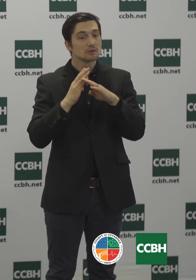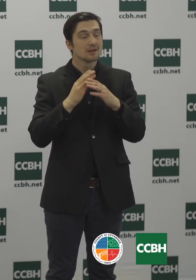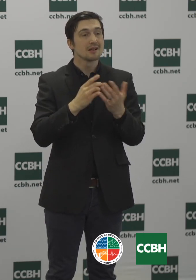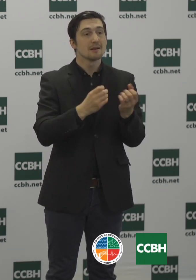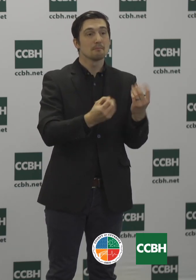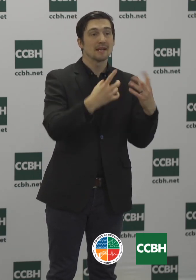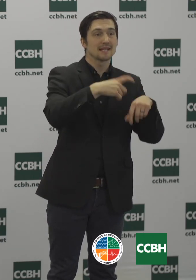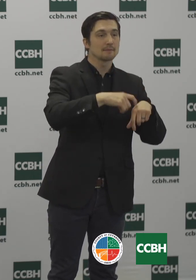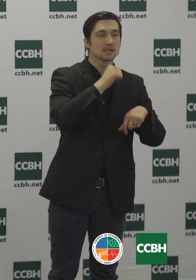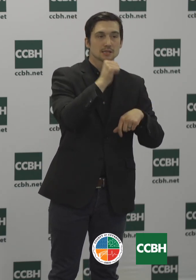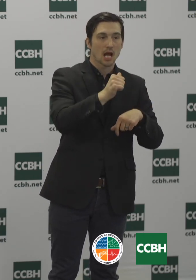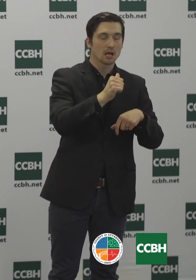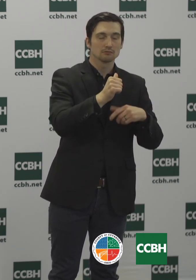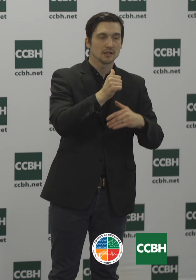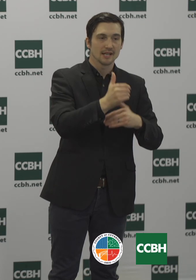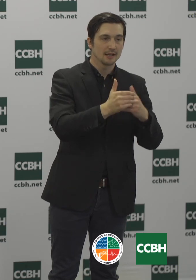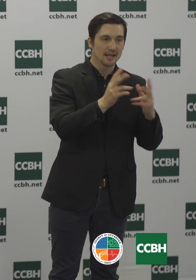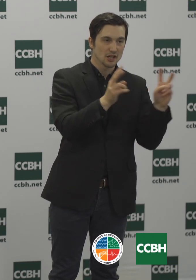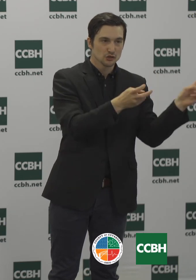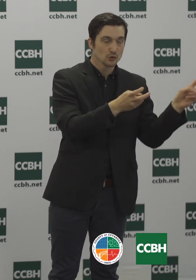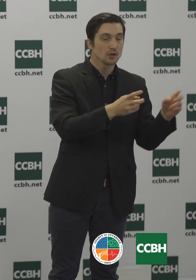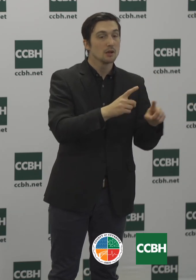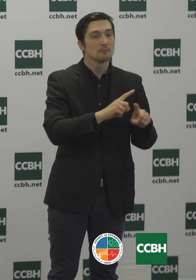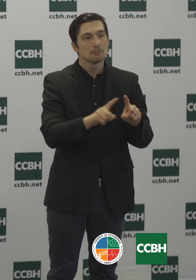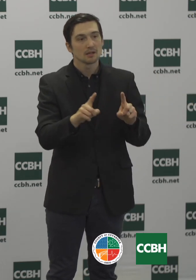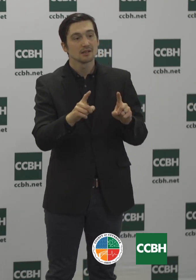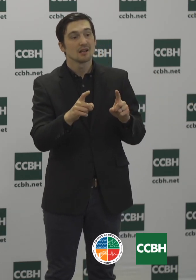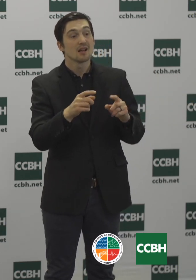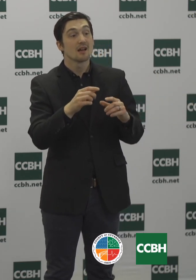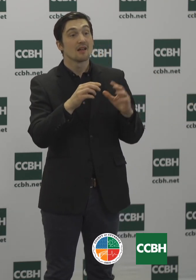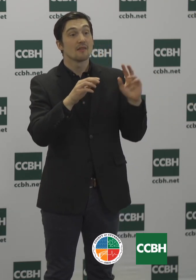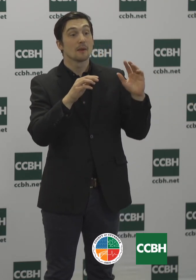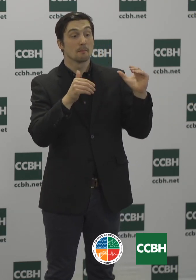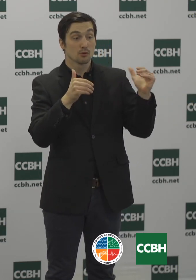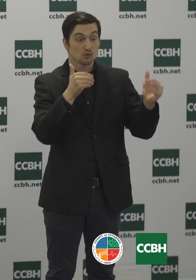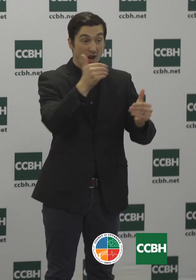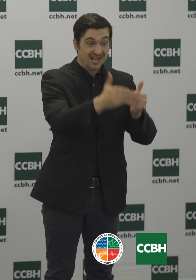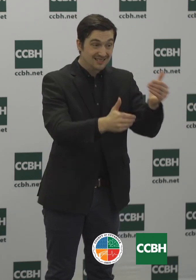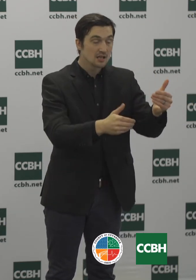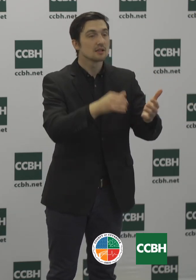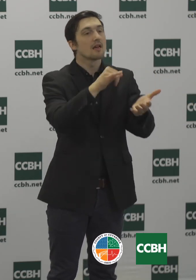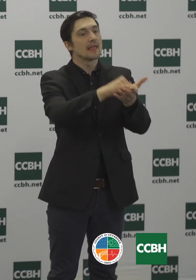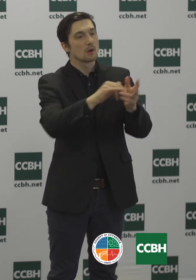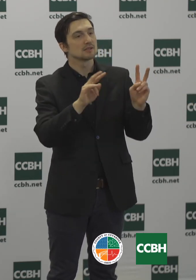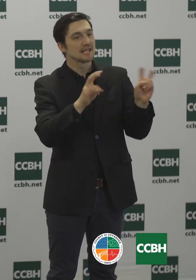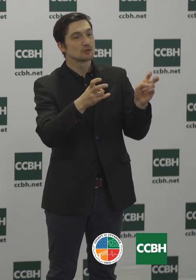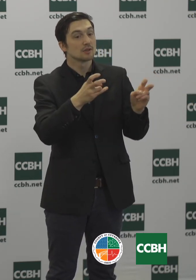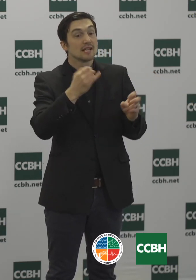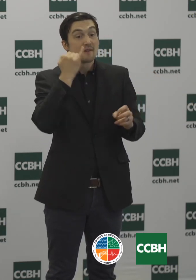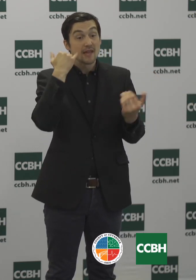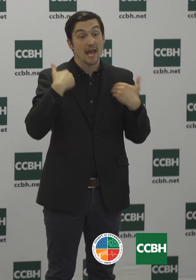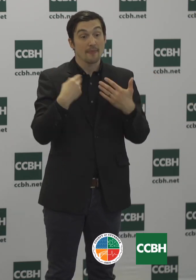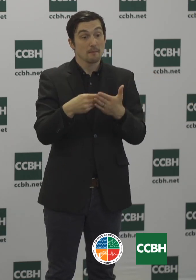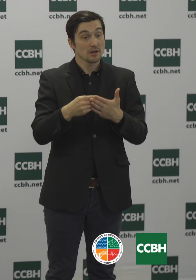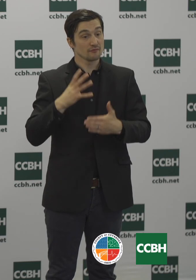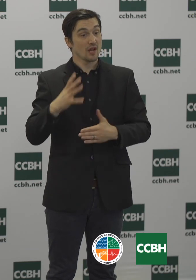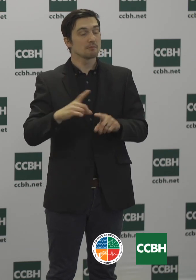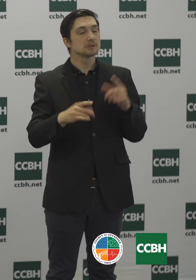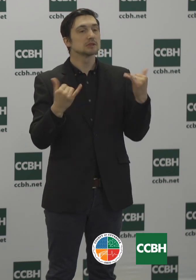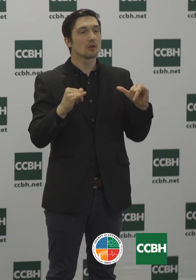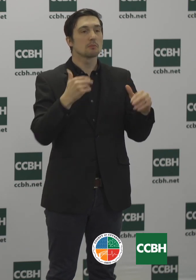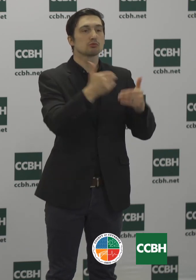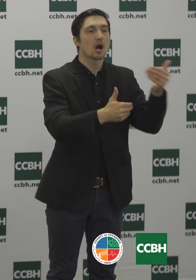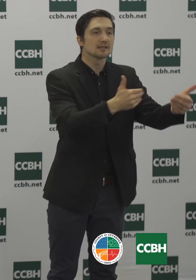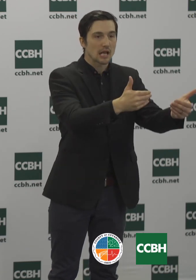it's not. But the process by which to have a system around them was difficult, even if they had the money for it. Because of County